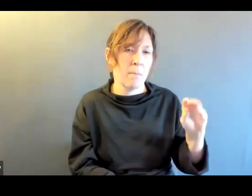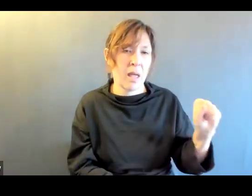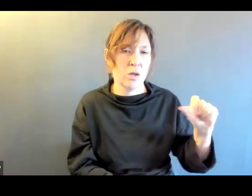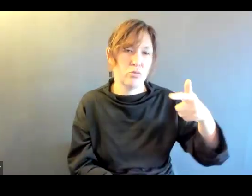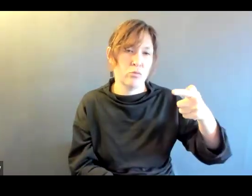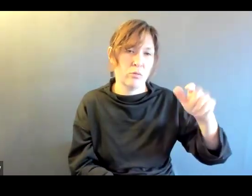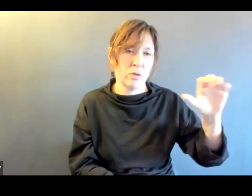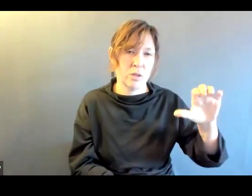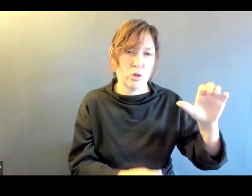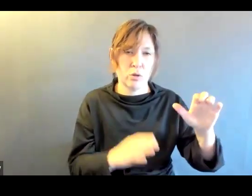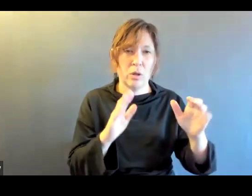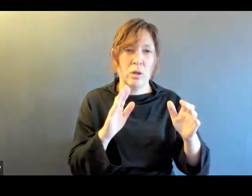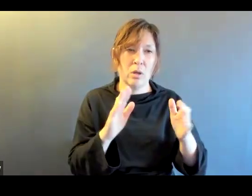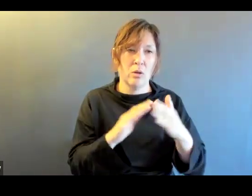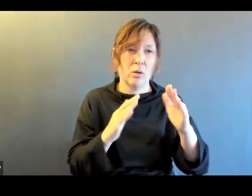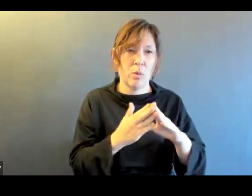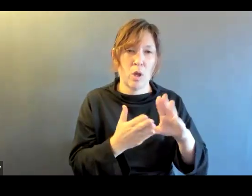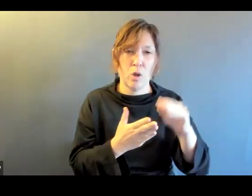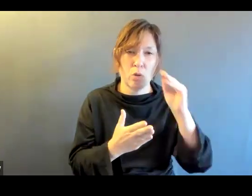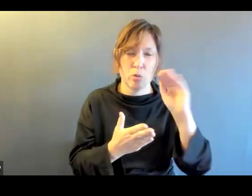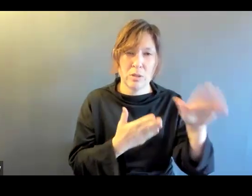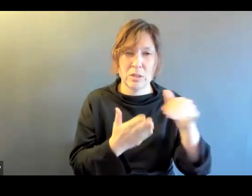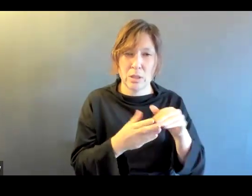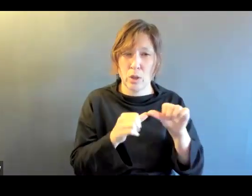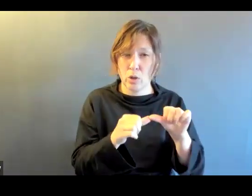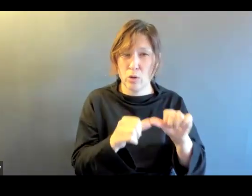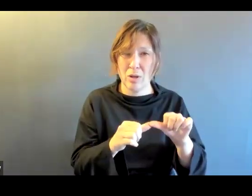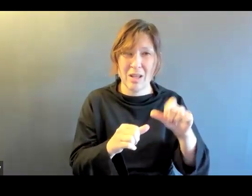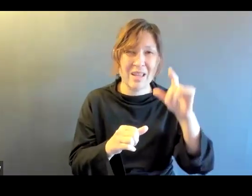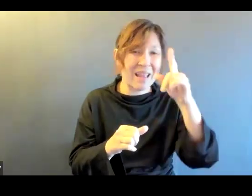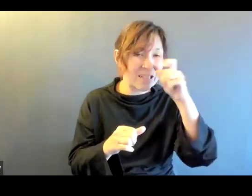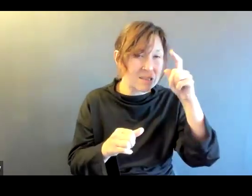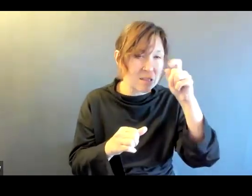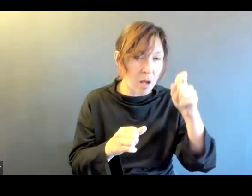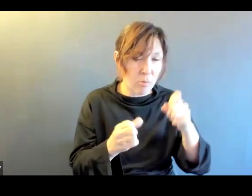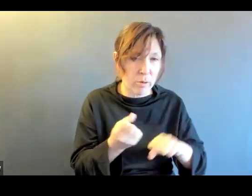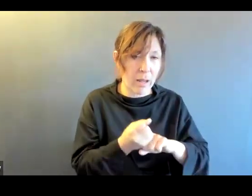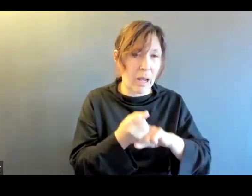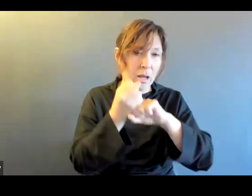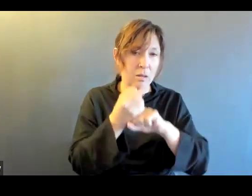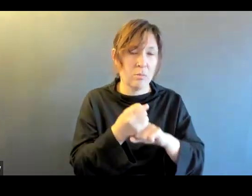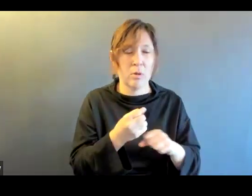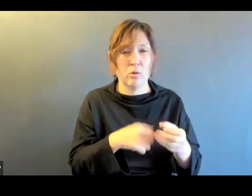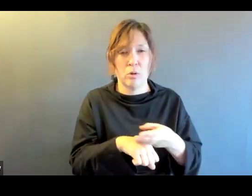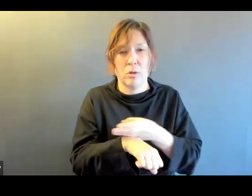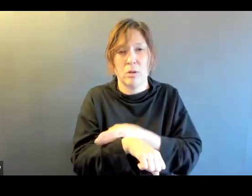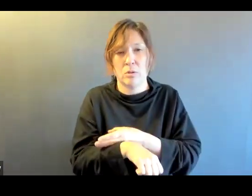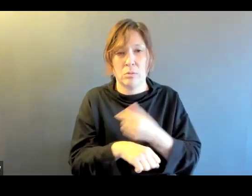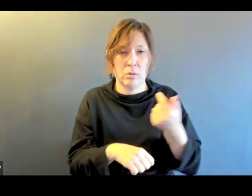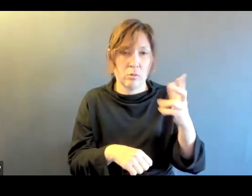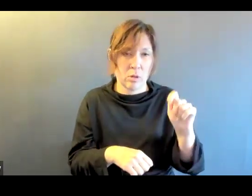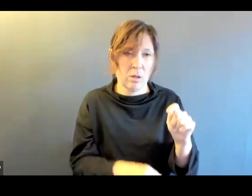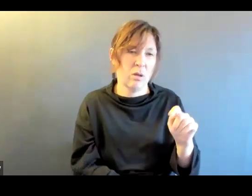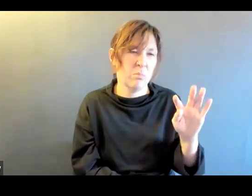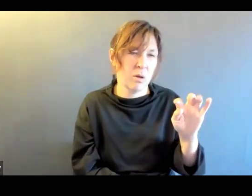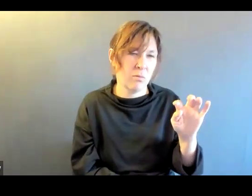Century Community Learning Centers Continuation Summer Enhancement Grant for slightly over $460,000,